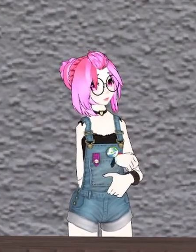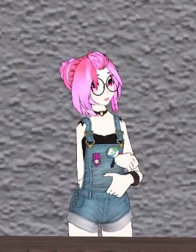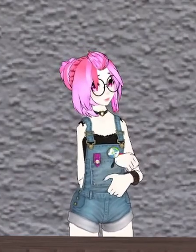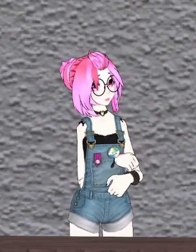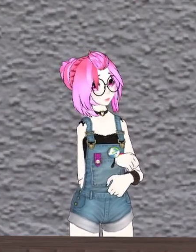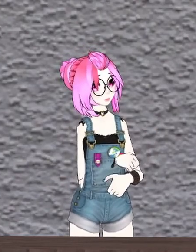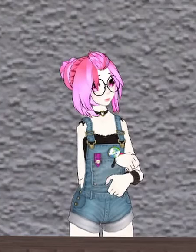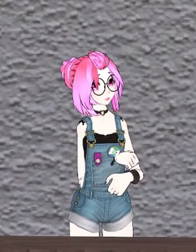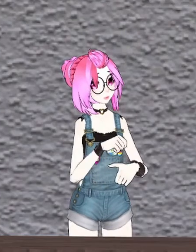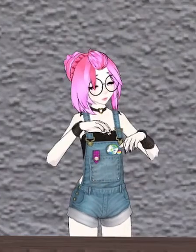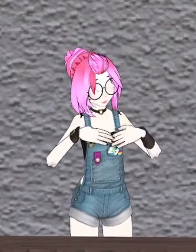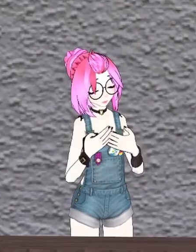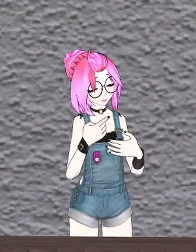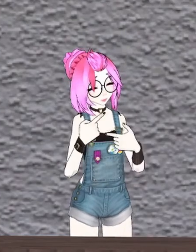How do you sign euro?